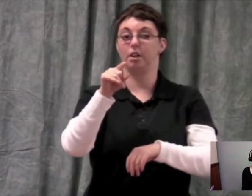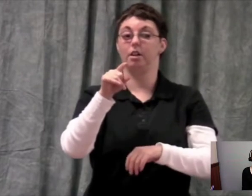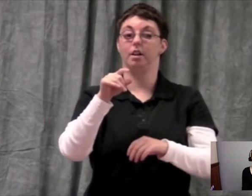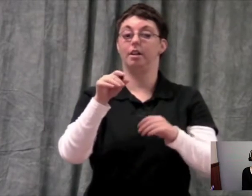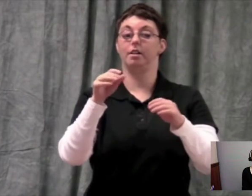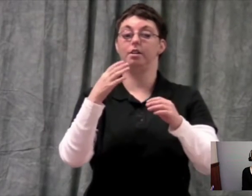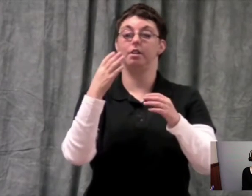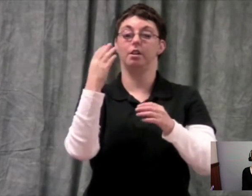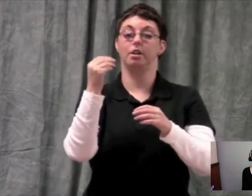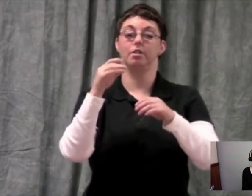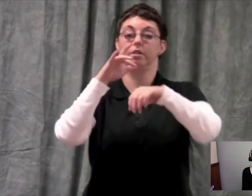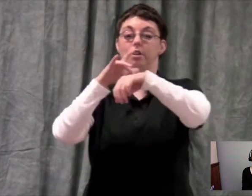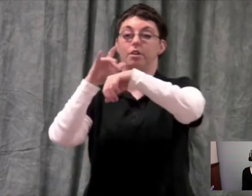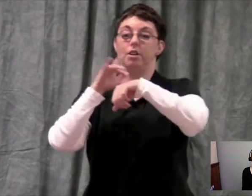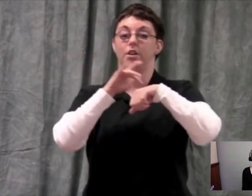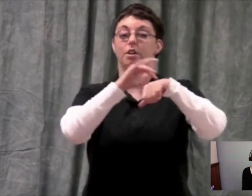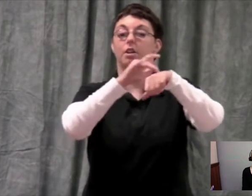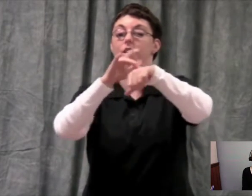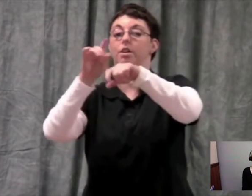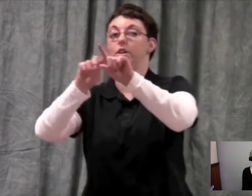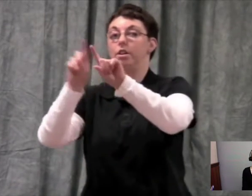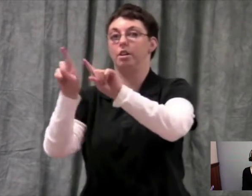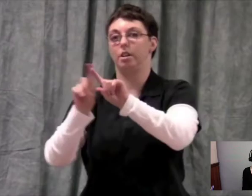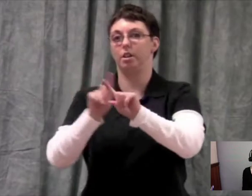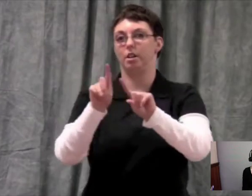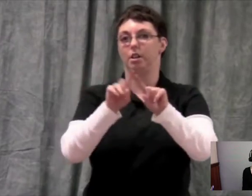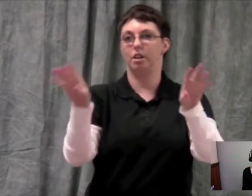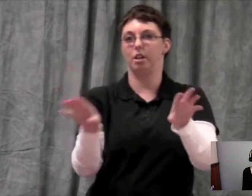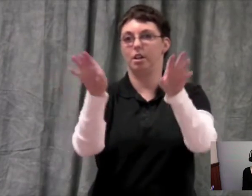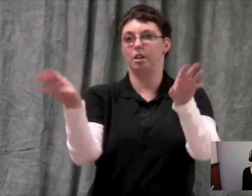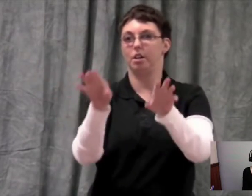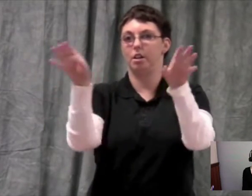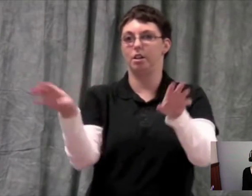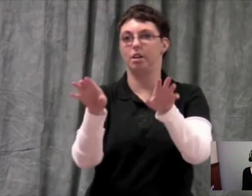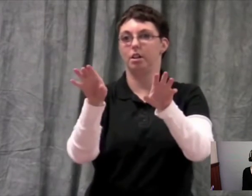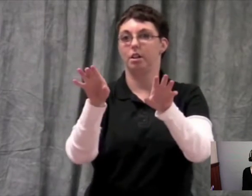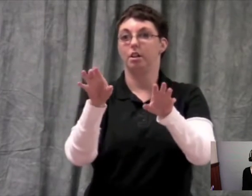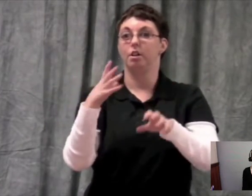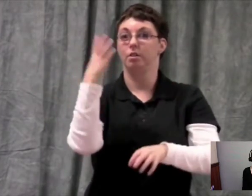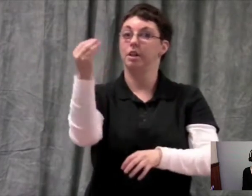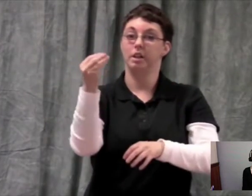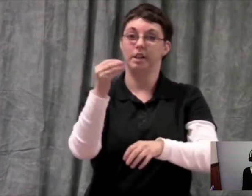And we went to many different organizations. It was a kind of a conference. It was on Kings Island.